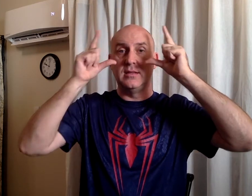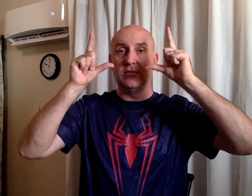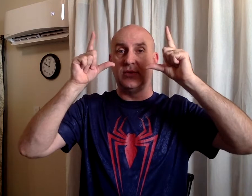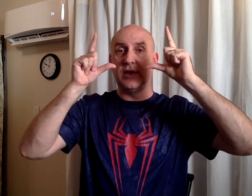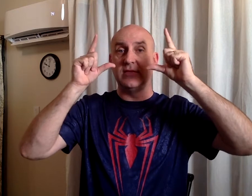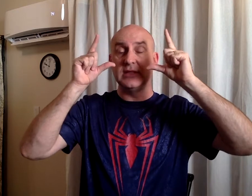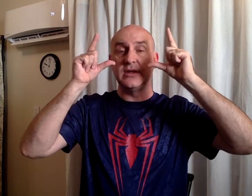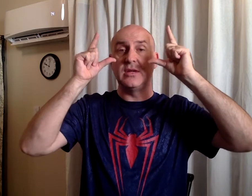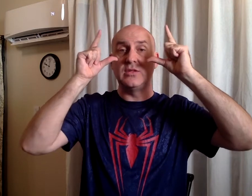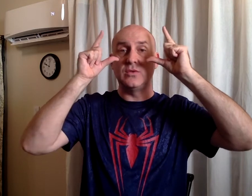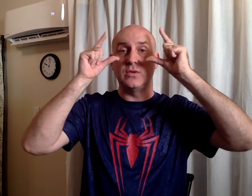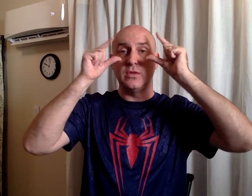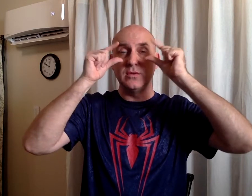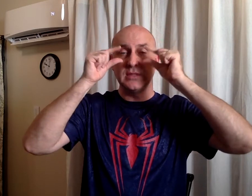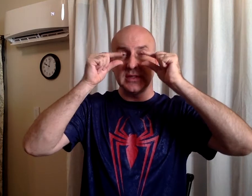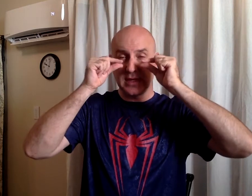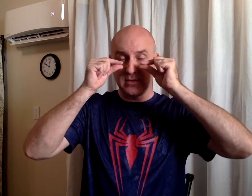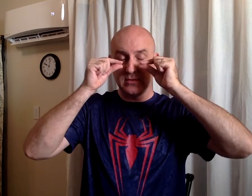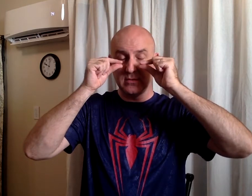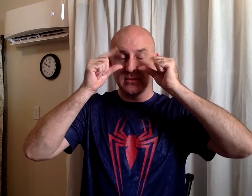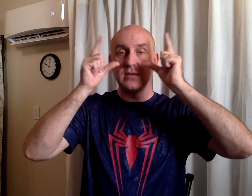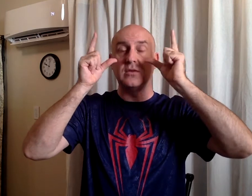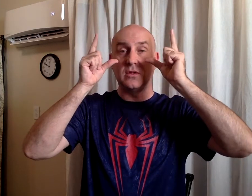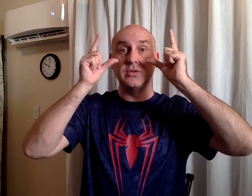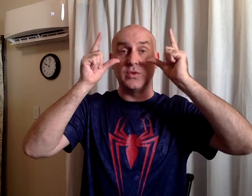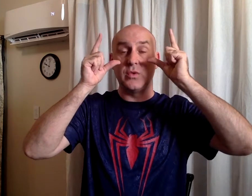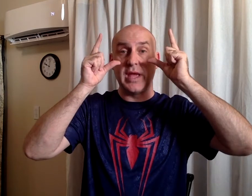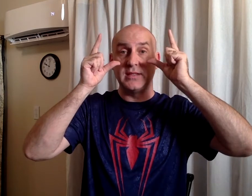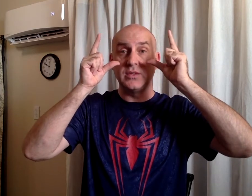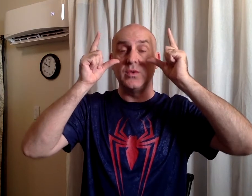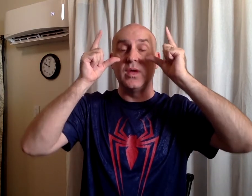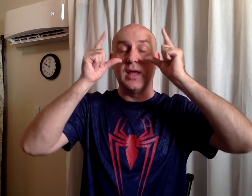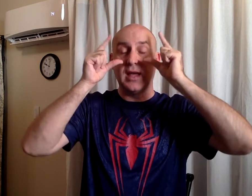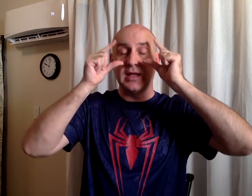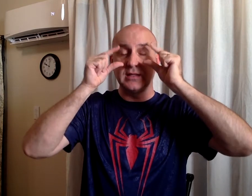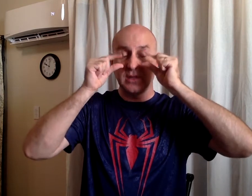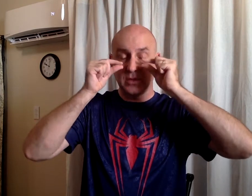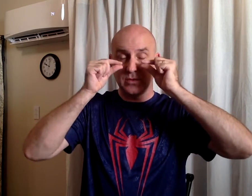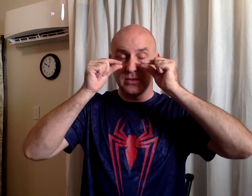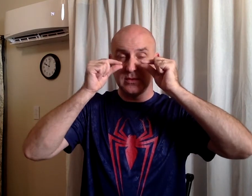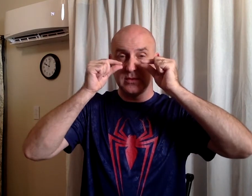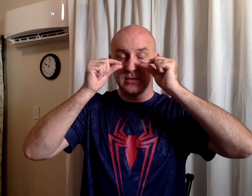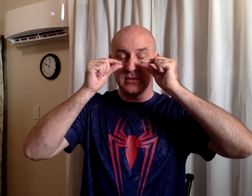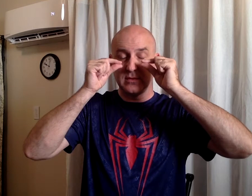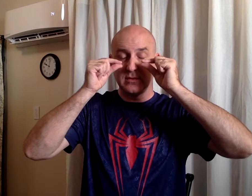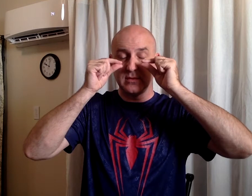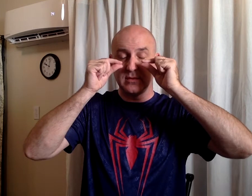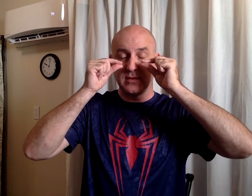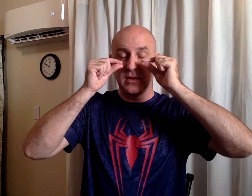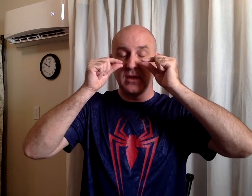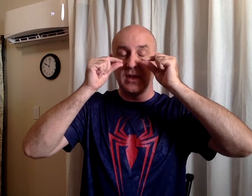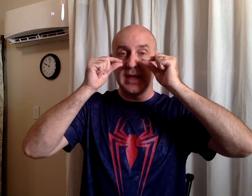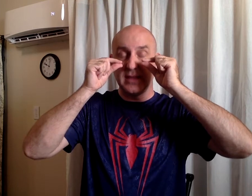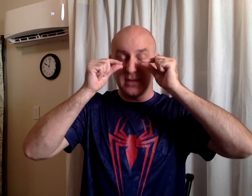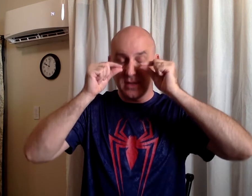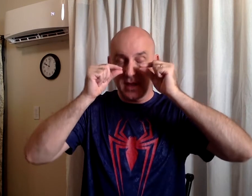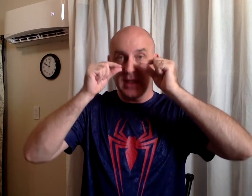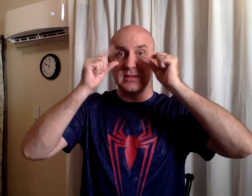When you have this here and you close it down, you close your own eyes too. Eyes closed. And then eyes